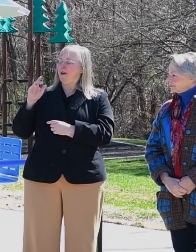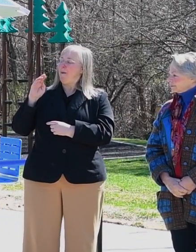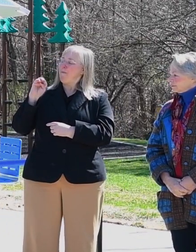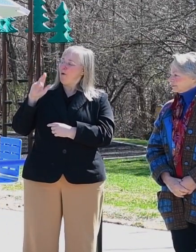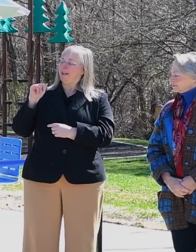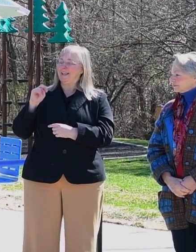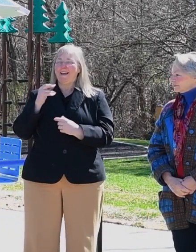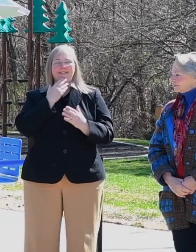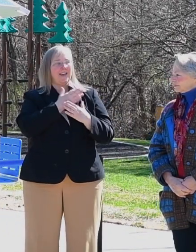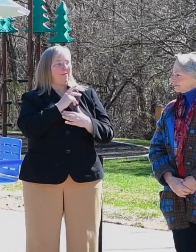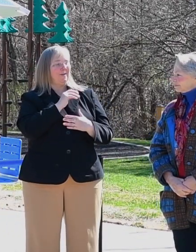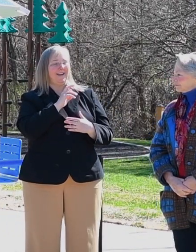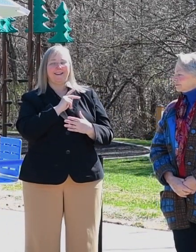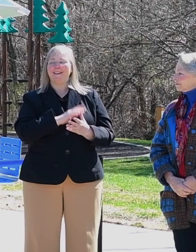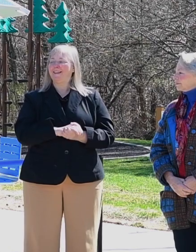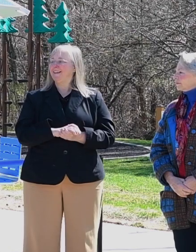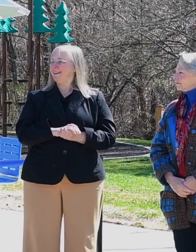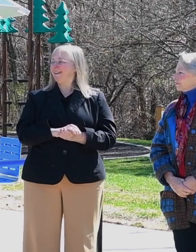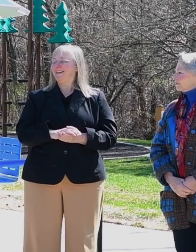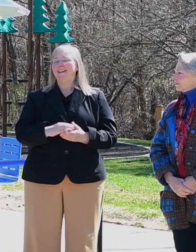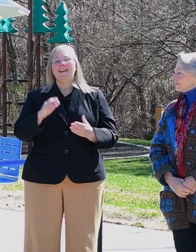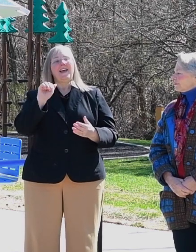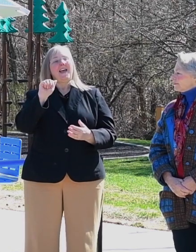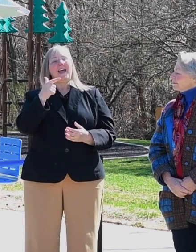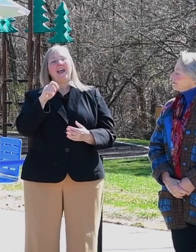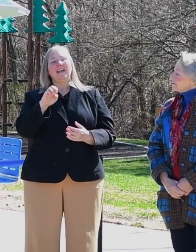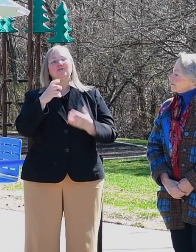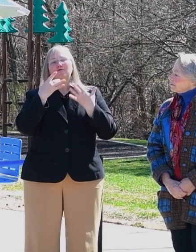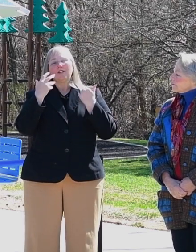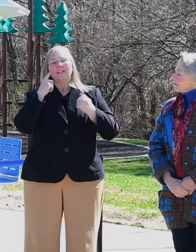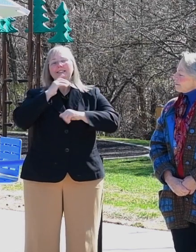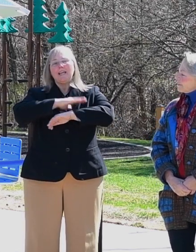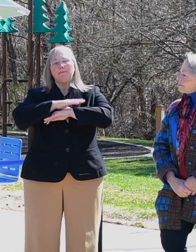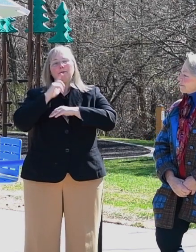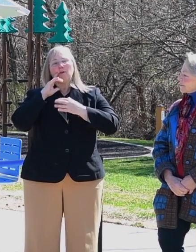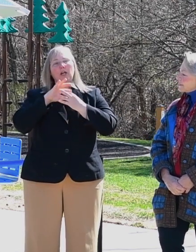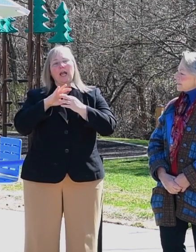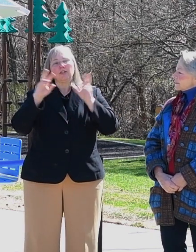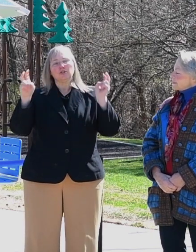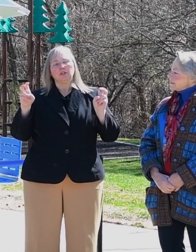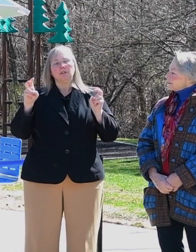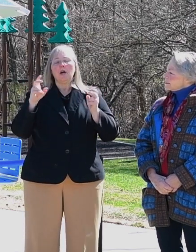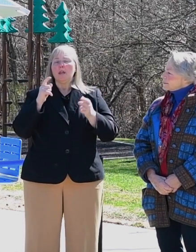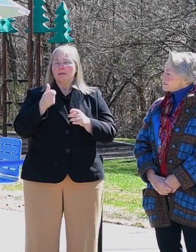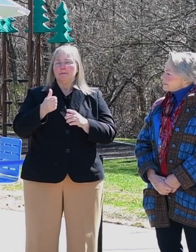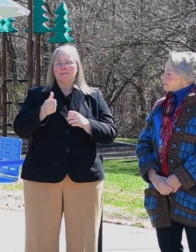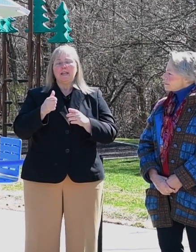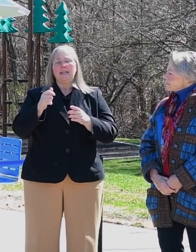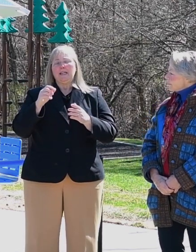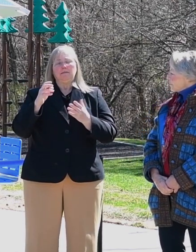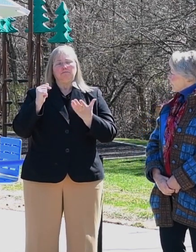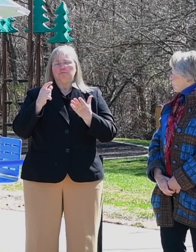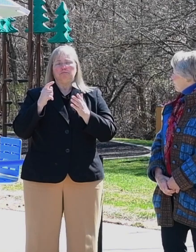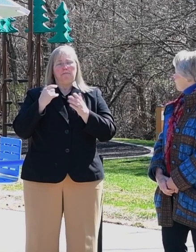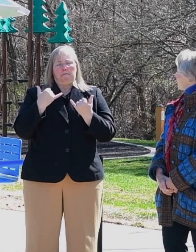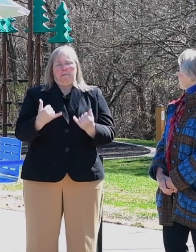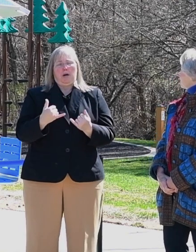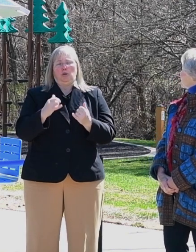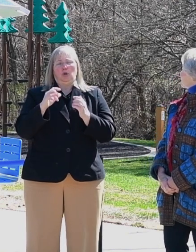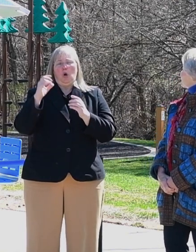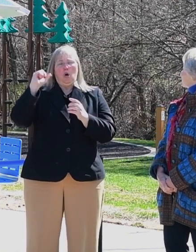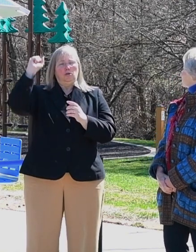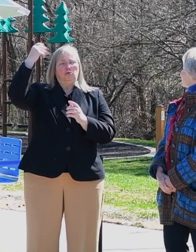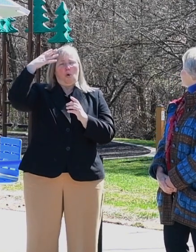Thank you, Nick. The age-friendly Tables for Connection are state-of-the-art, solar-powered,